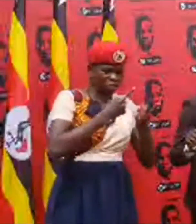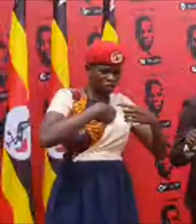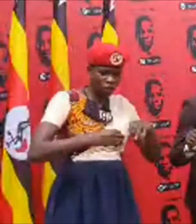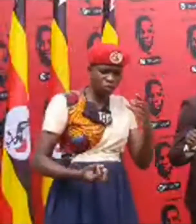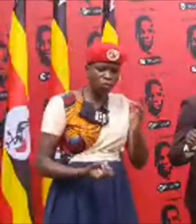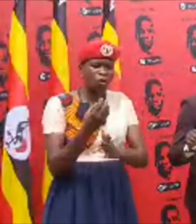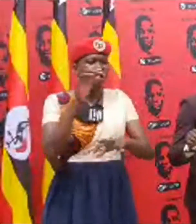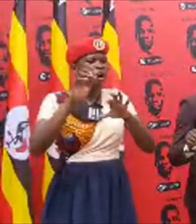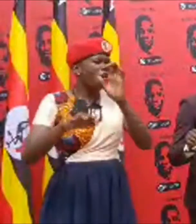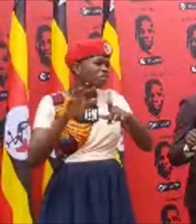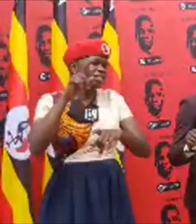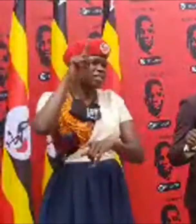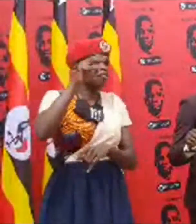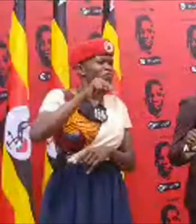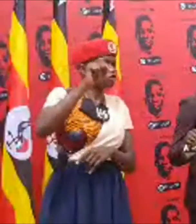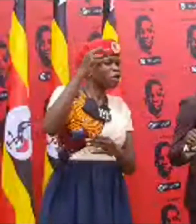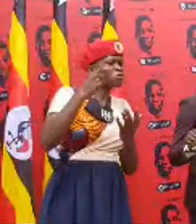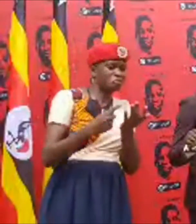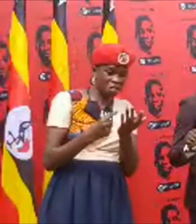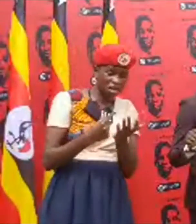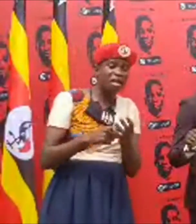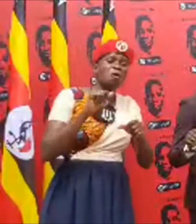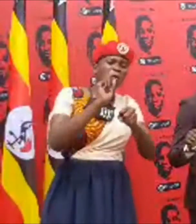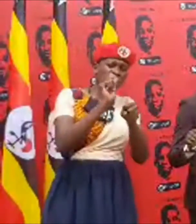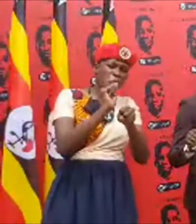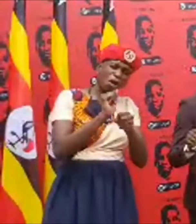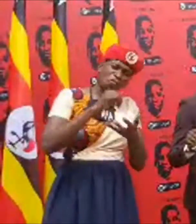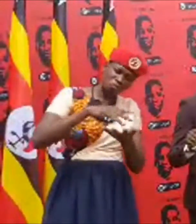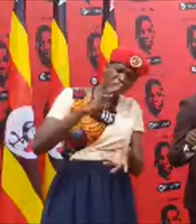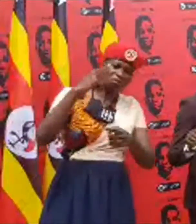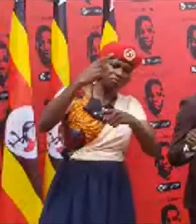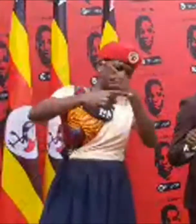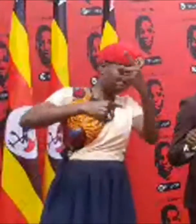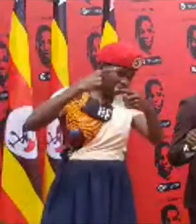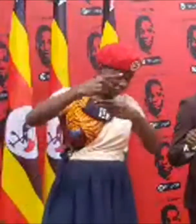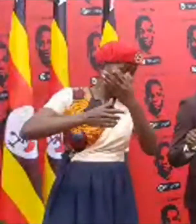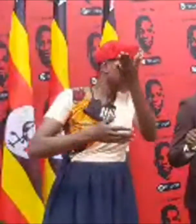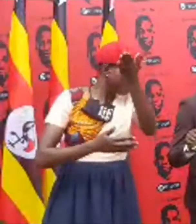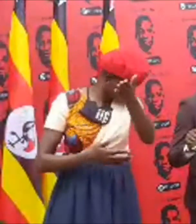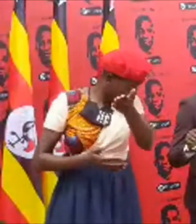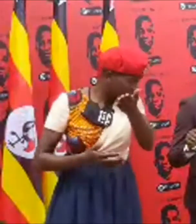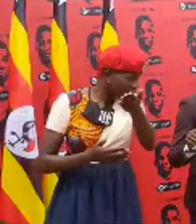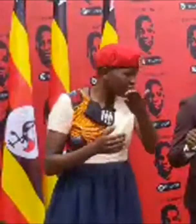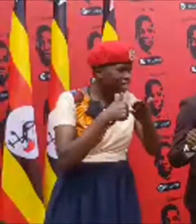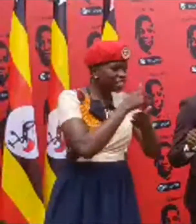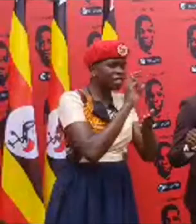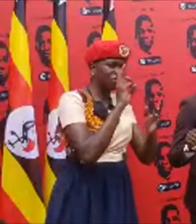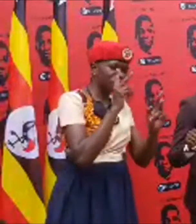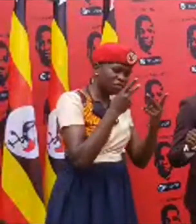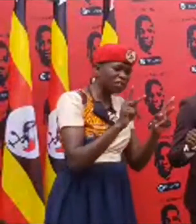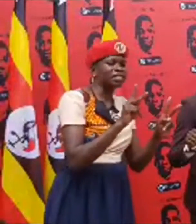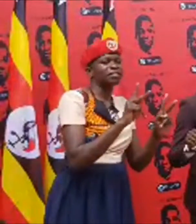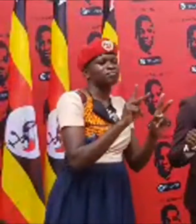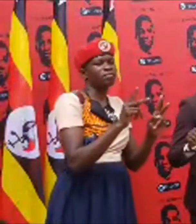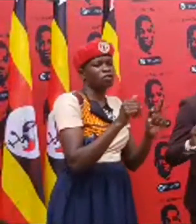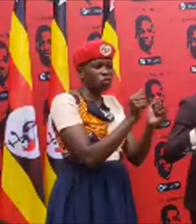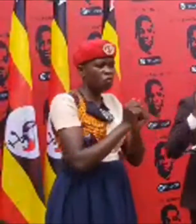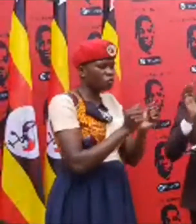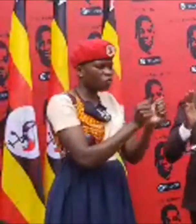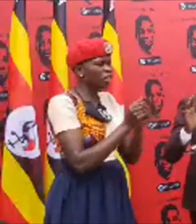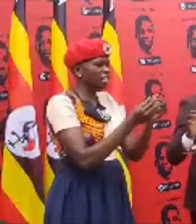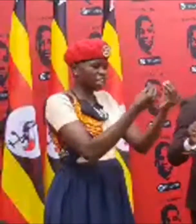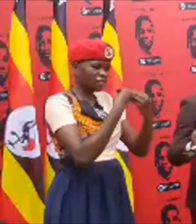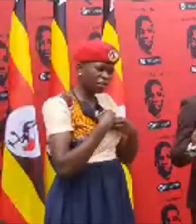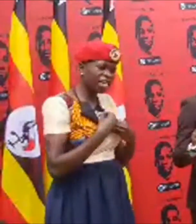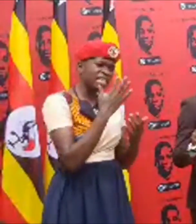and there's a lot of work that is going on in northern Uganda. She will begin by giving us an update about what's going